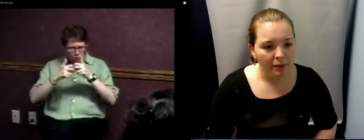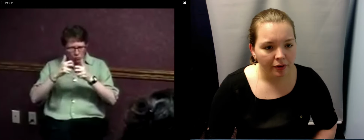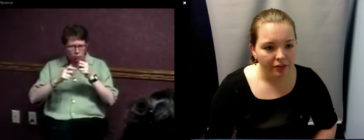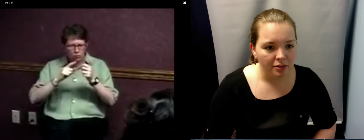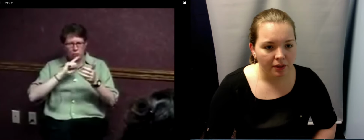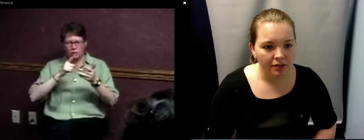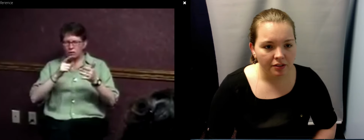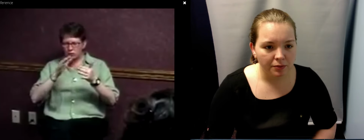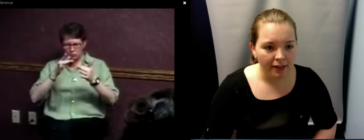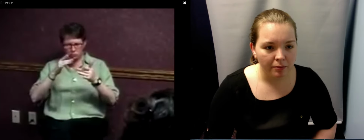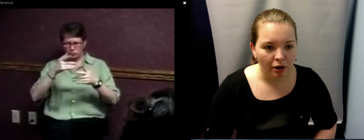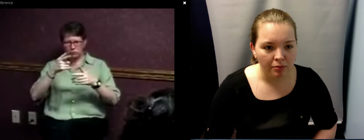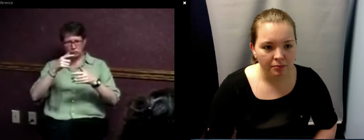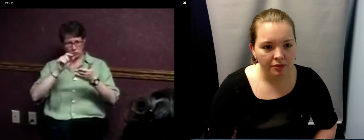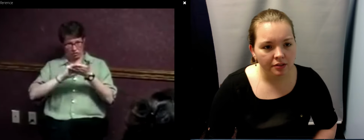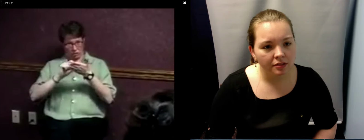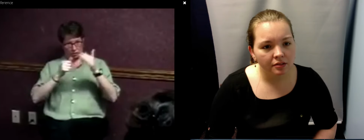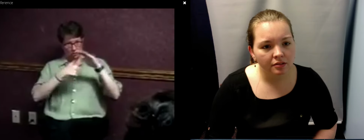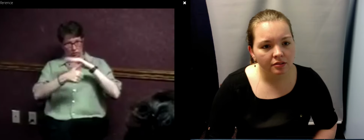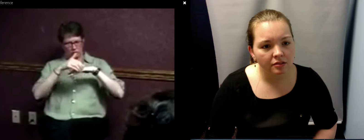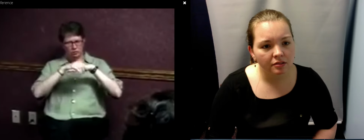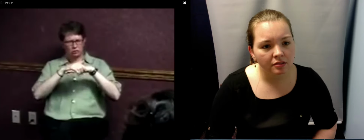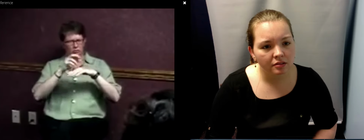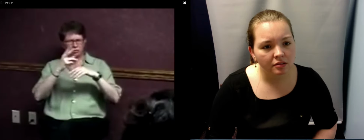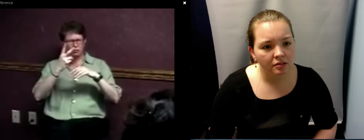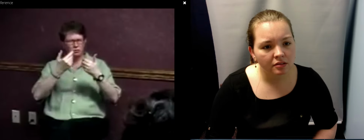But I am curious about these writing problems.